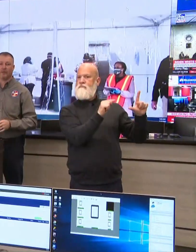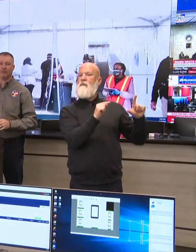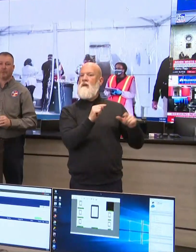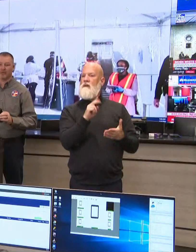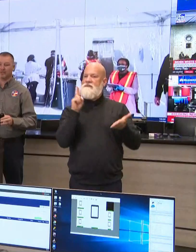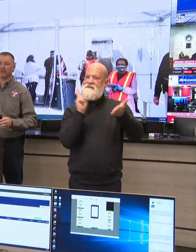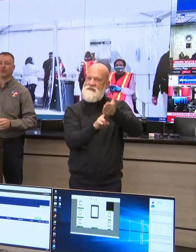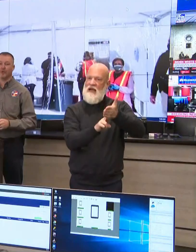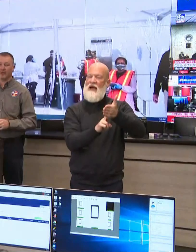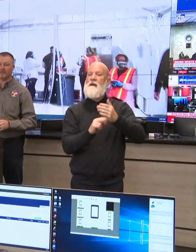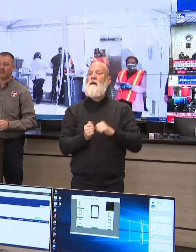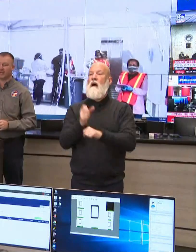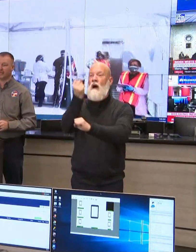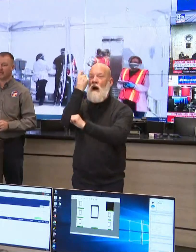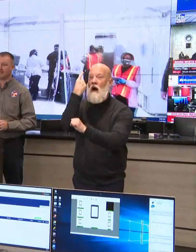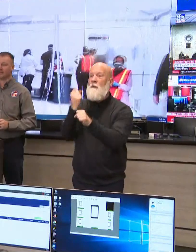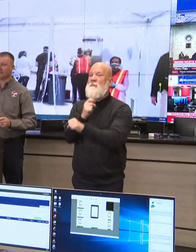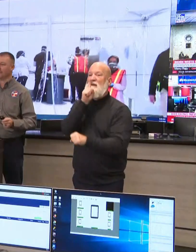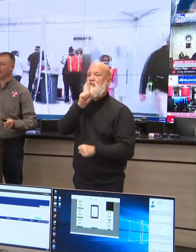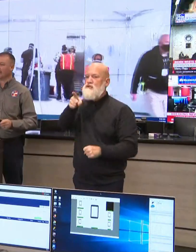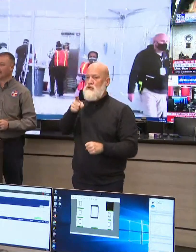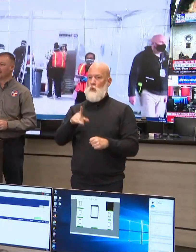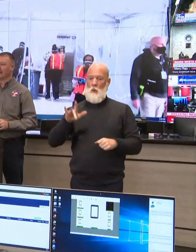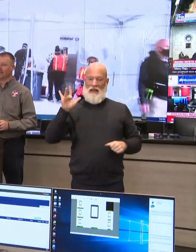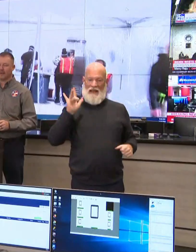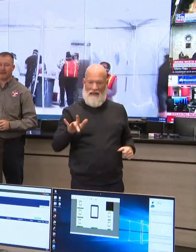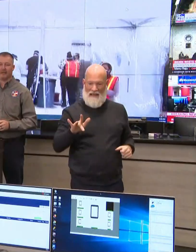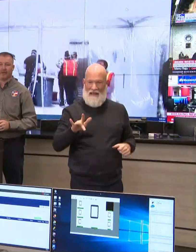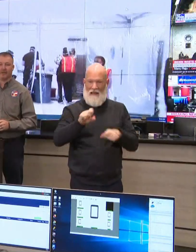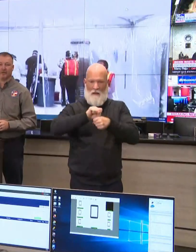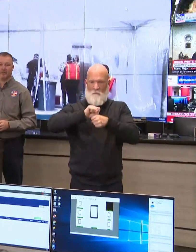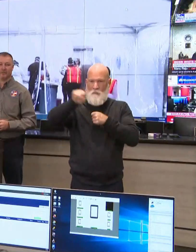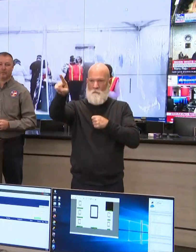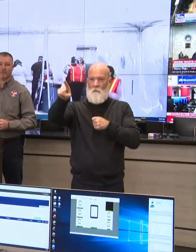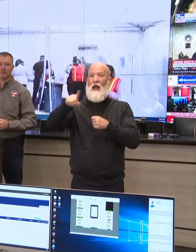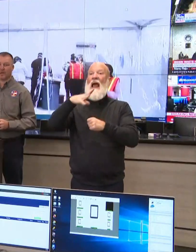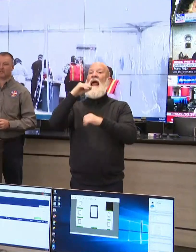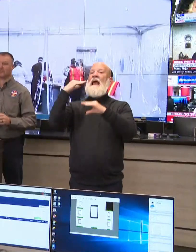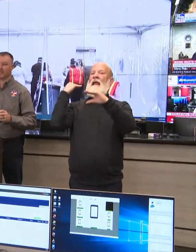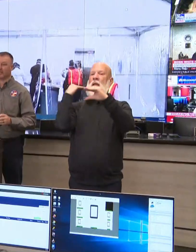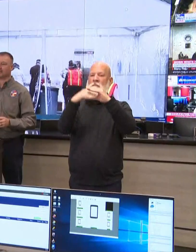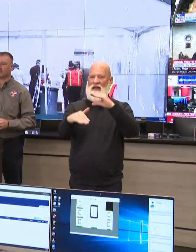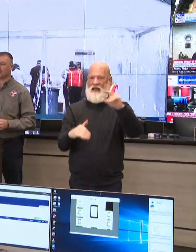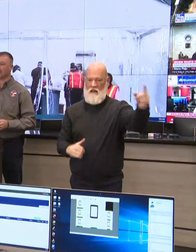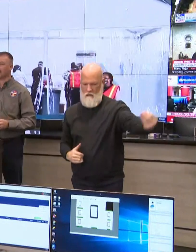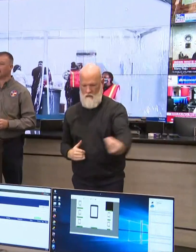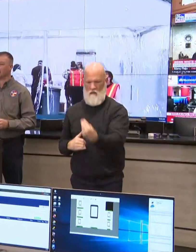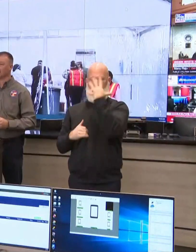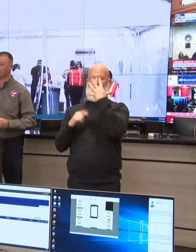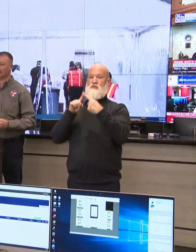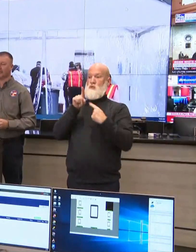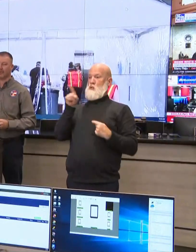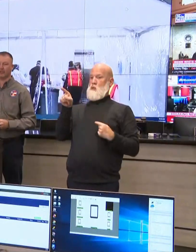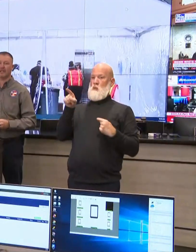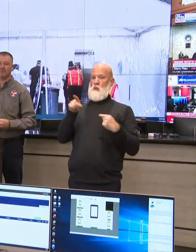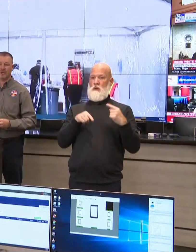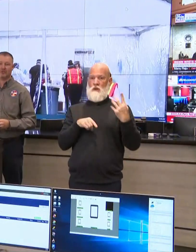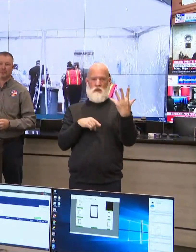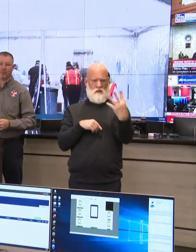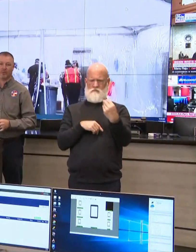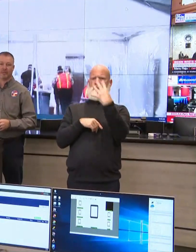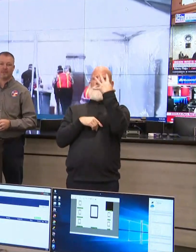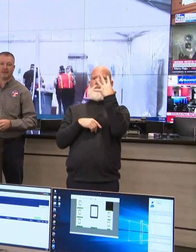get that avoided, but make sure you're going there and checking that. So if you're not finding your response, check that. So make sure you